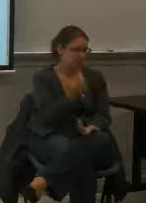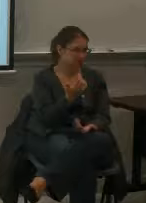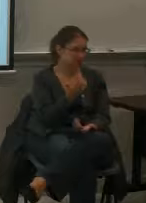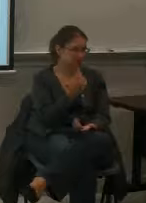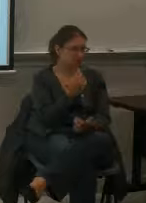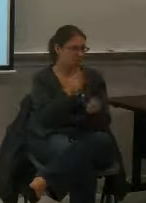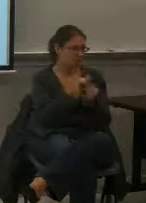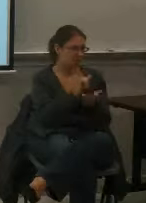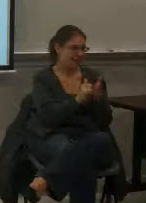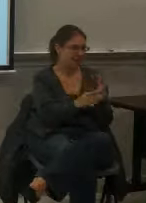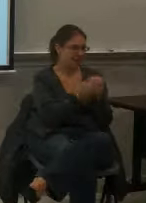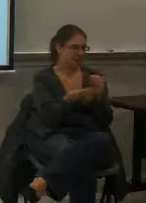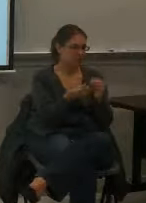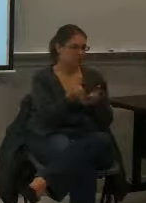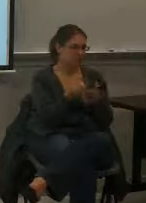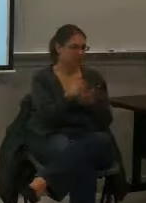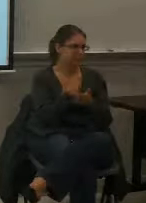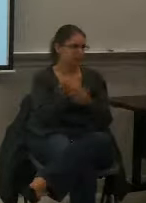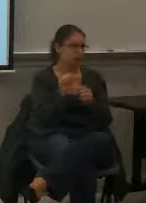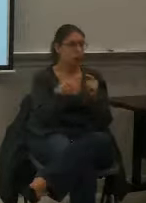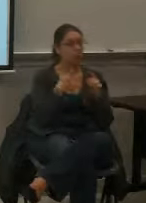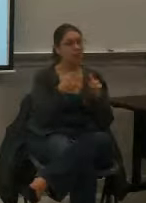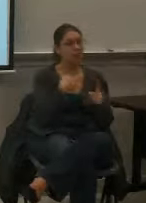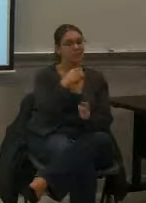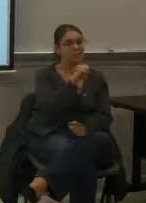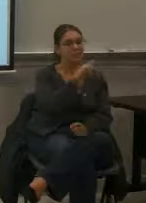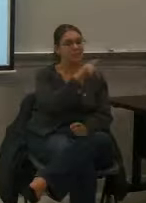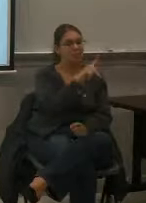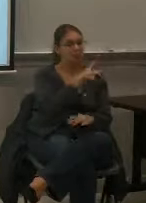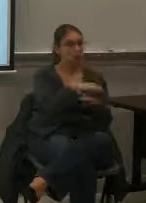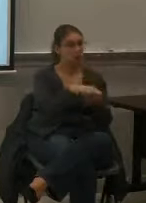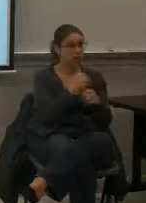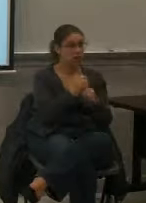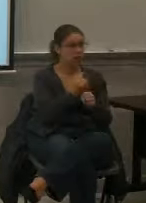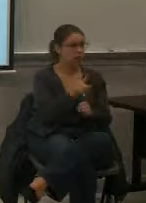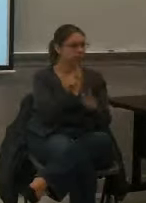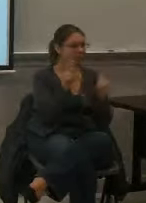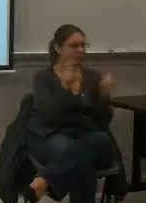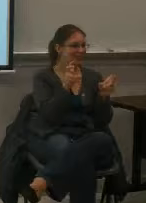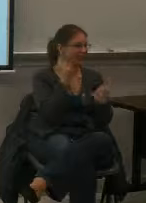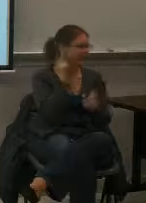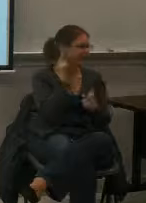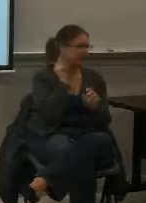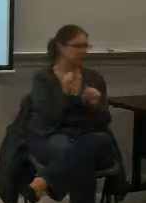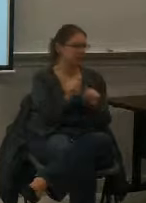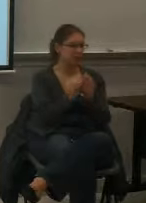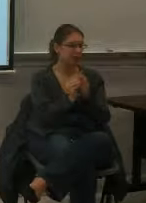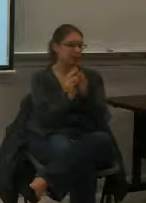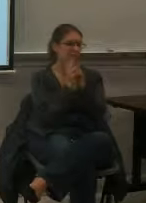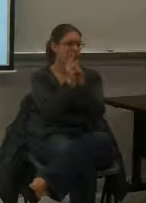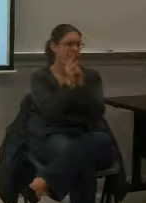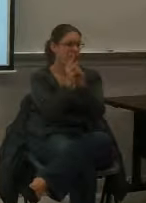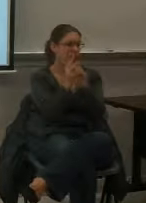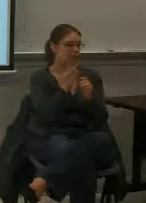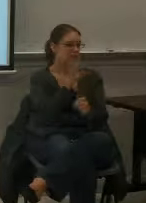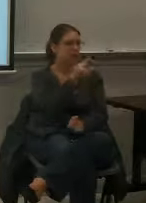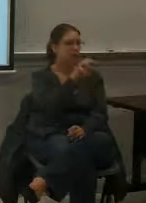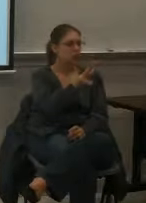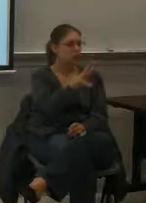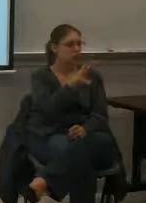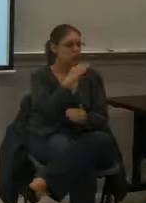In addition to that, when the silk is on here, it makes it so that these ears can stick out of the flow boundary layer further,